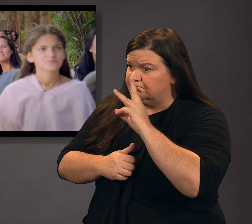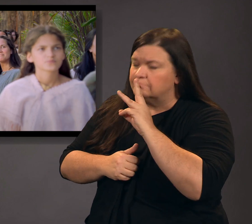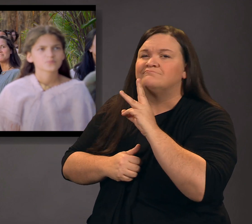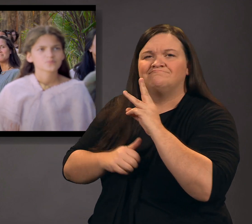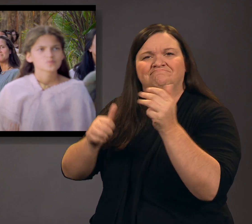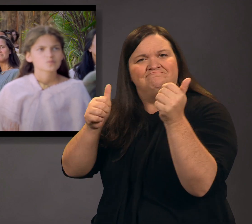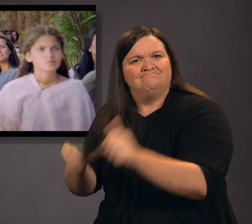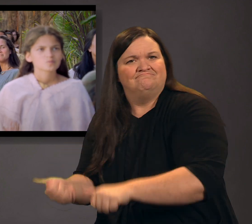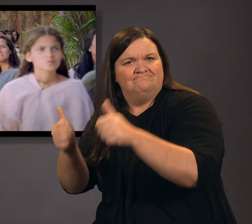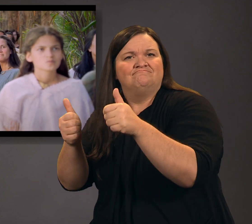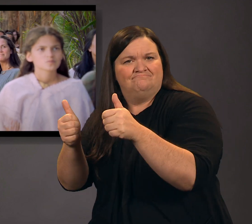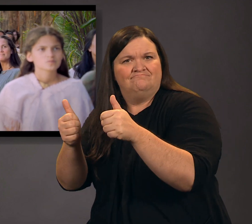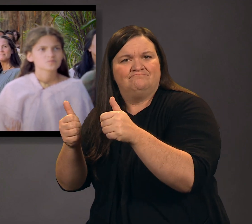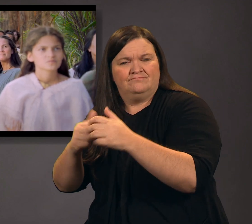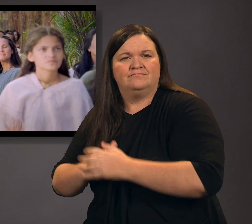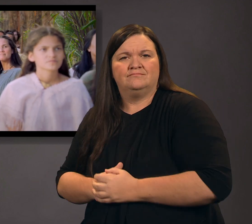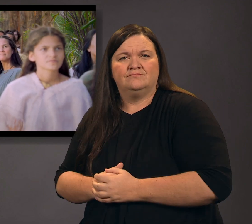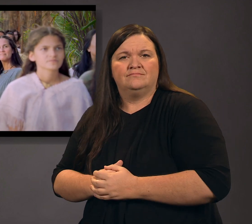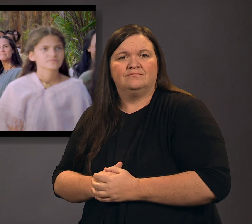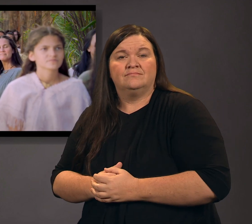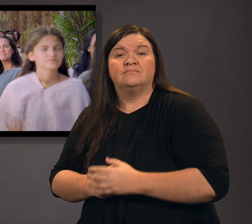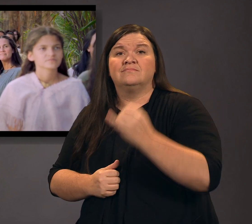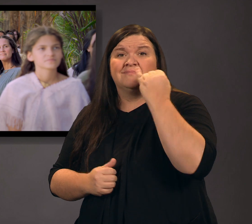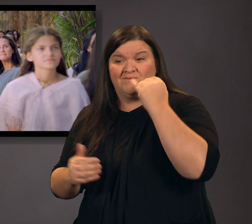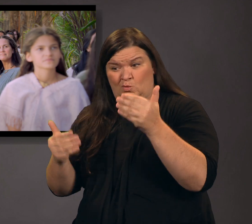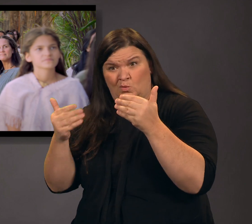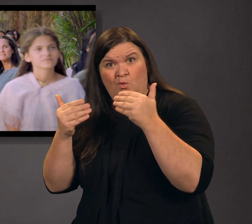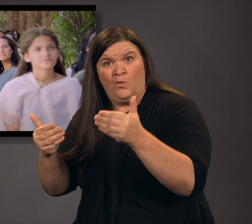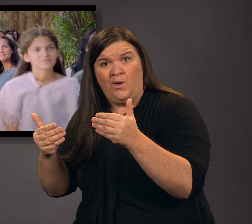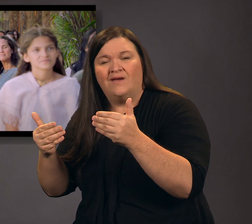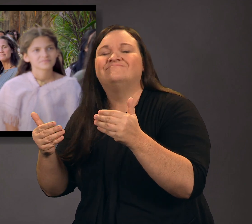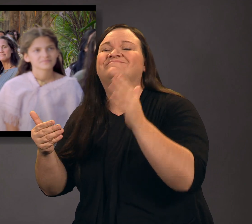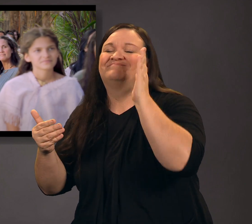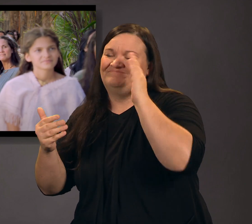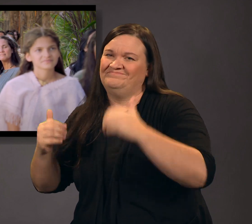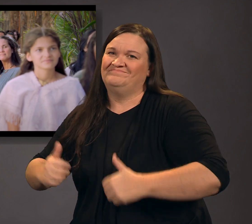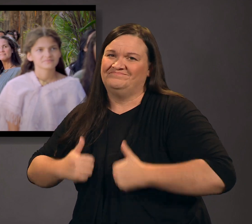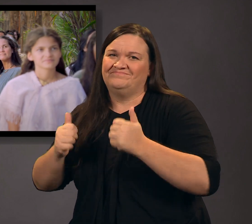whosoever doeth this shall have eternal life.